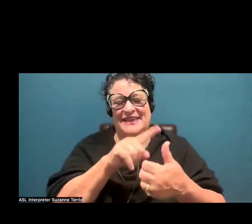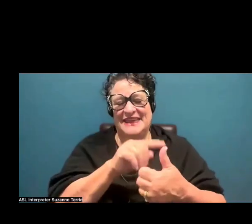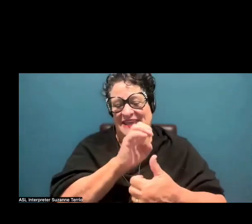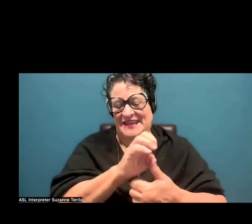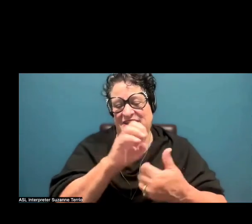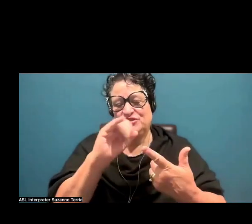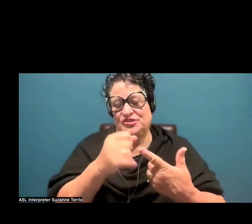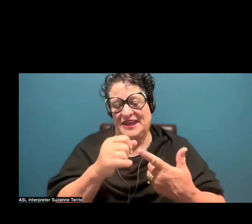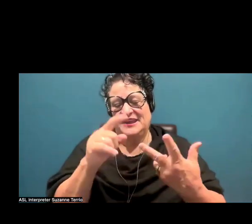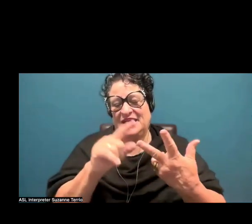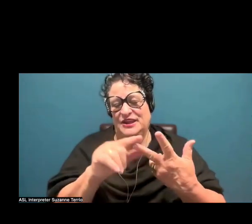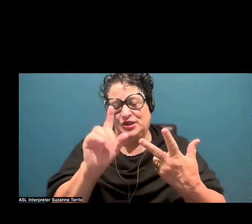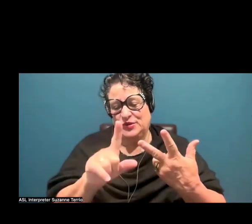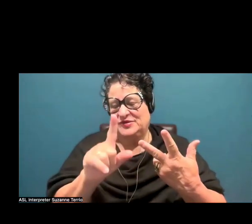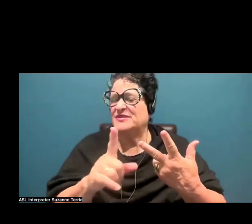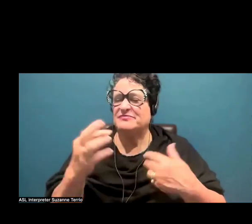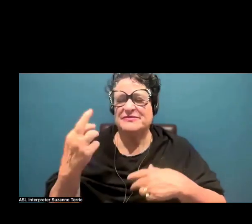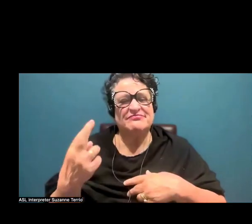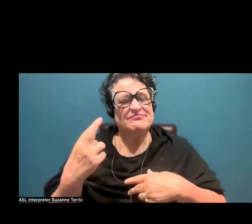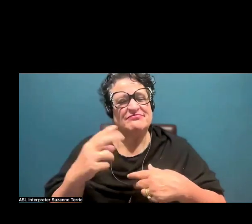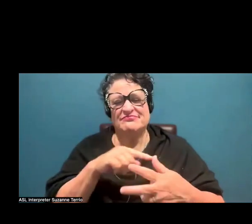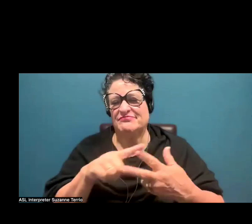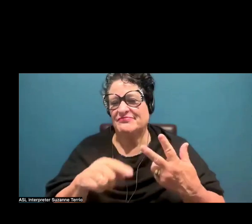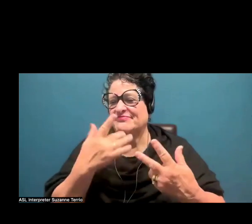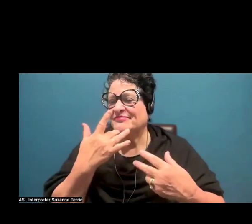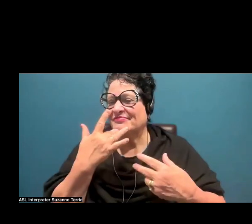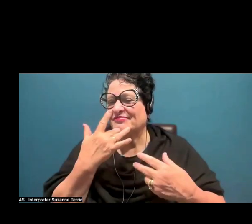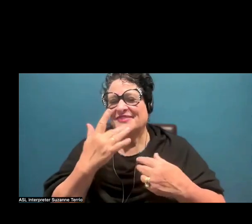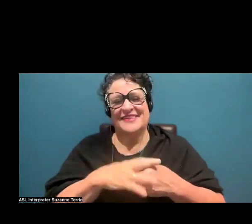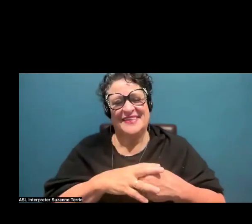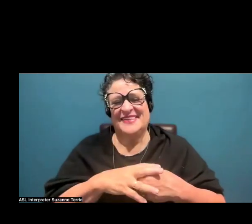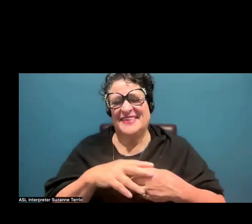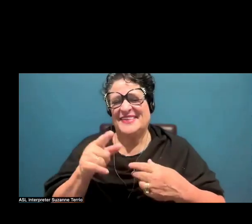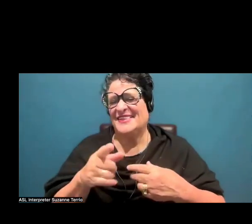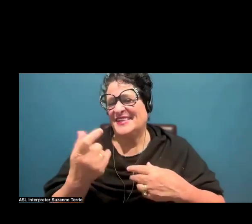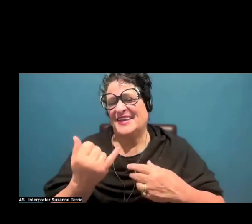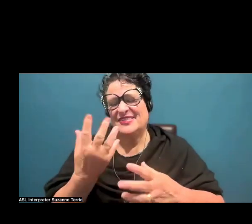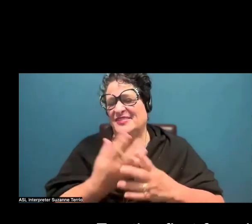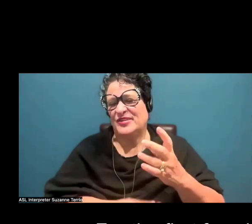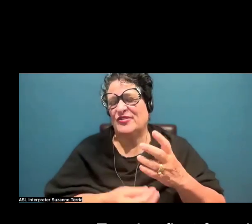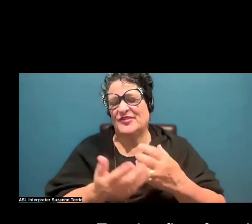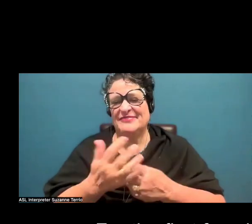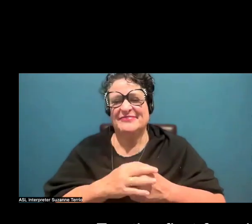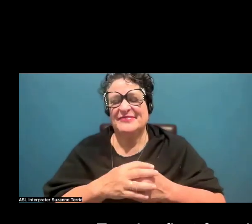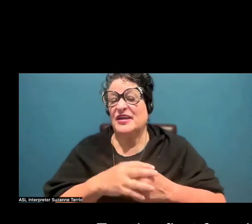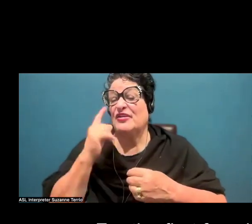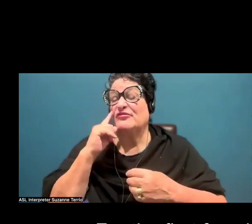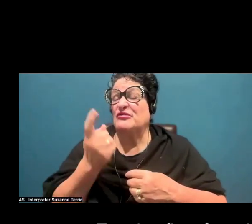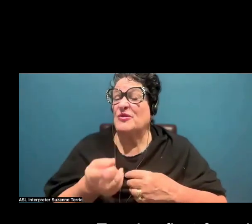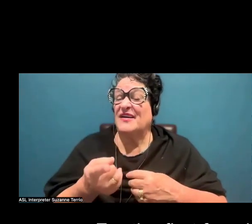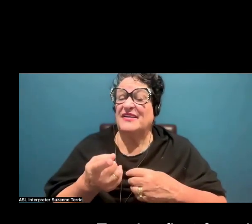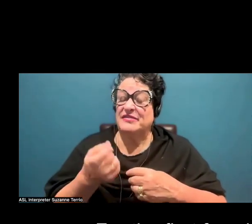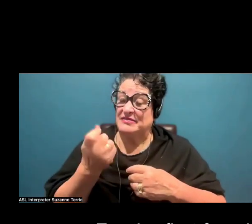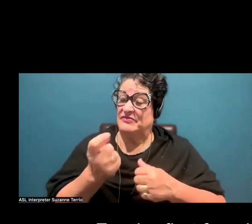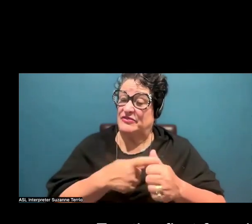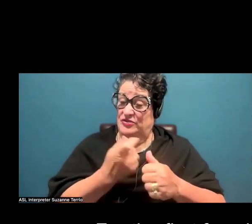Luce. My best friends, my favorites. Salt Cedars too, now that they're gone. For the few, for the first few